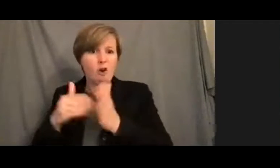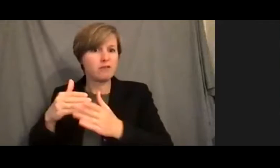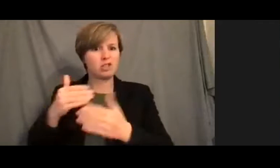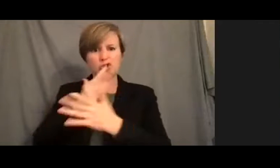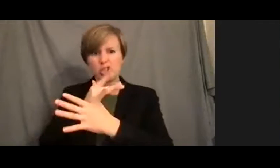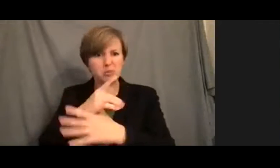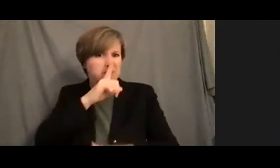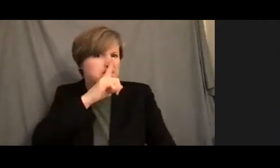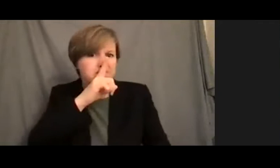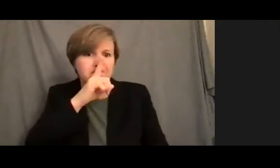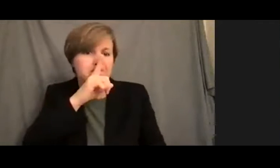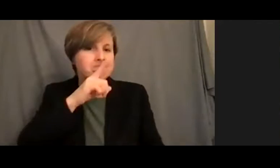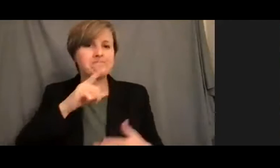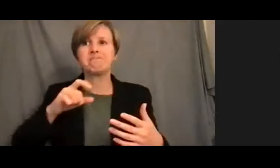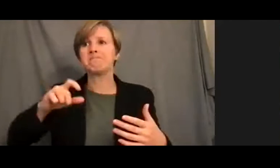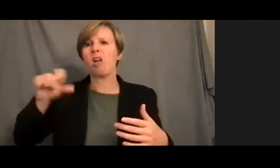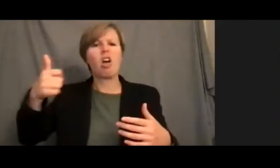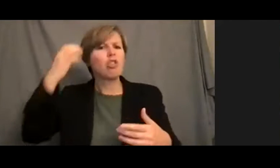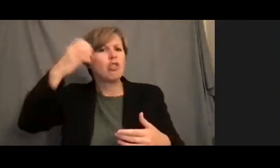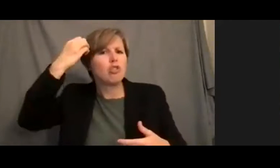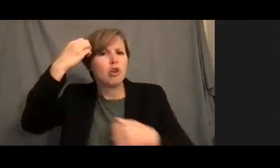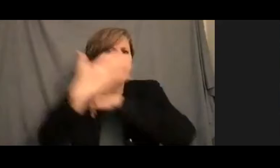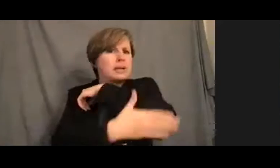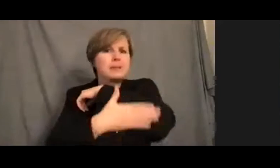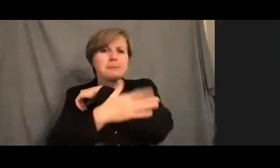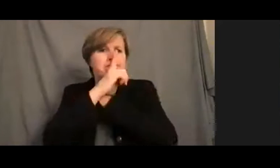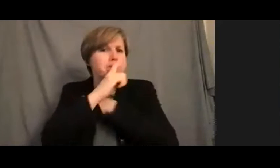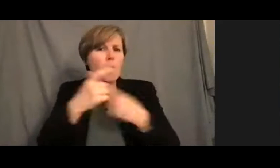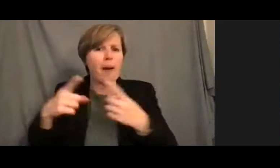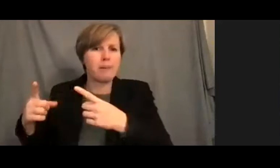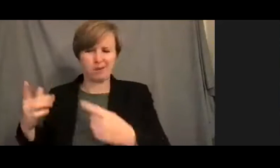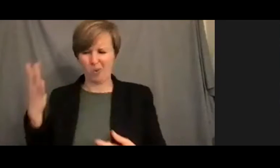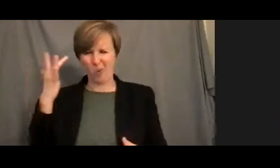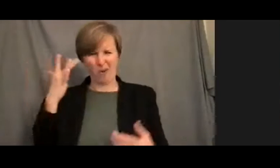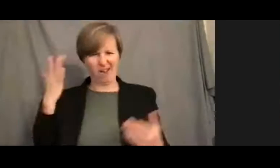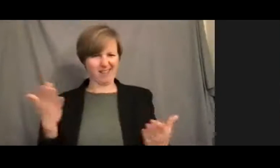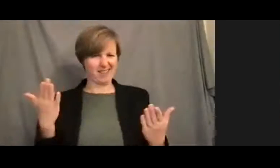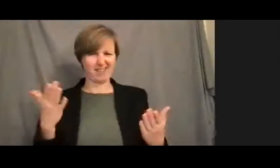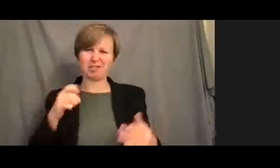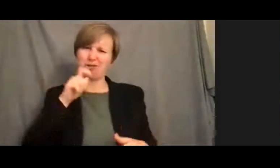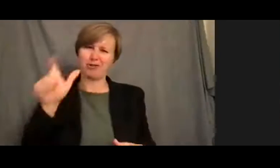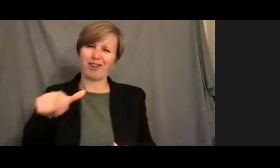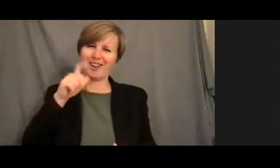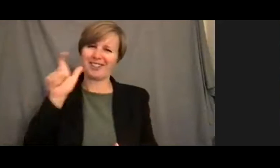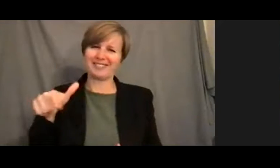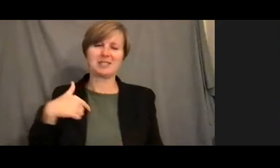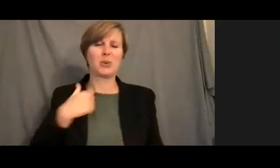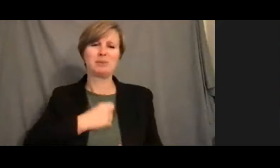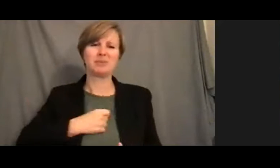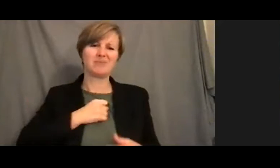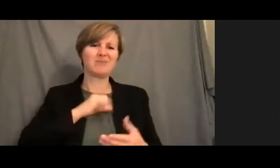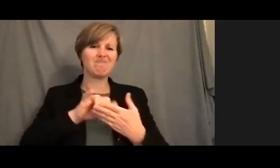You don't see it in a lot of the European countries. There's no reason it should be happening here. So I'm sorry to hear about